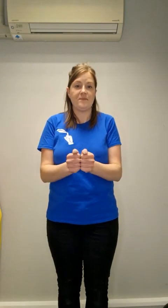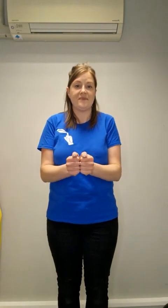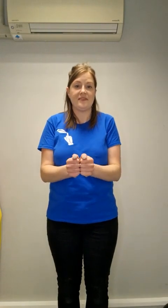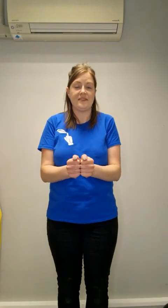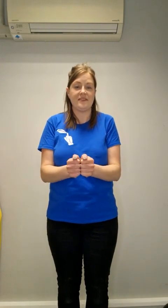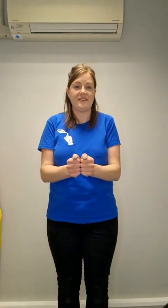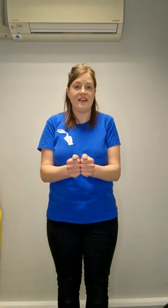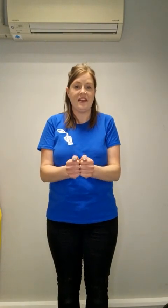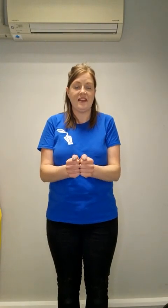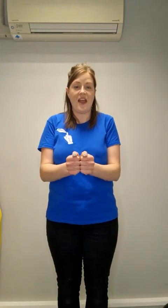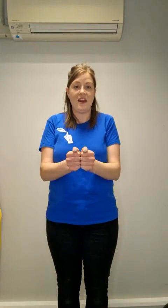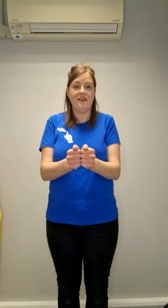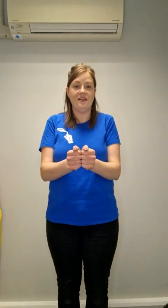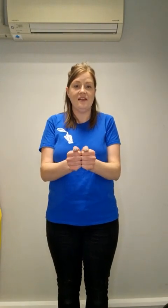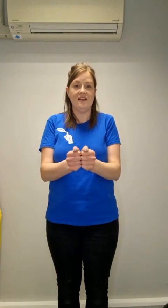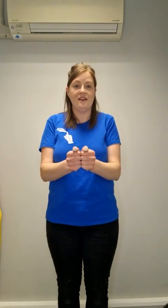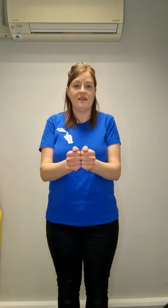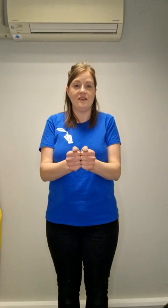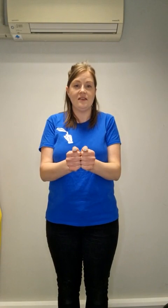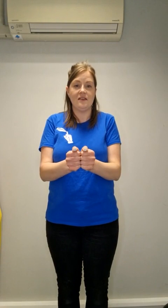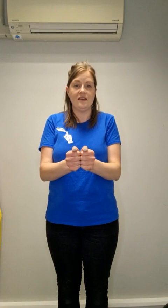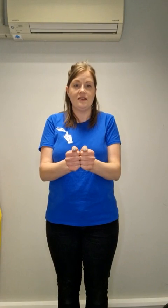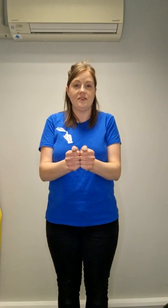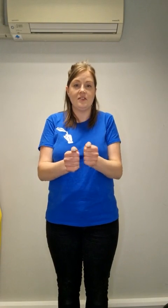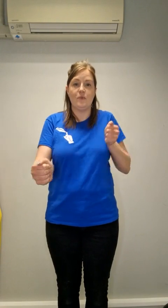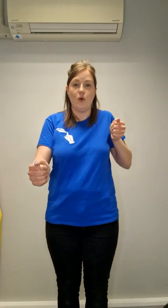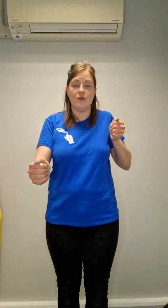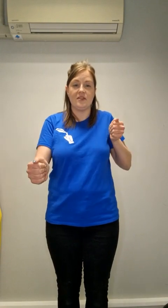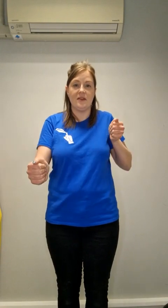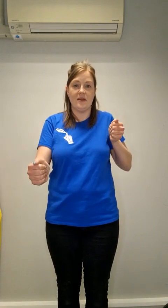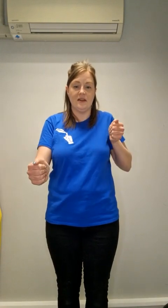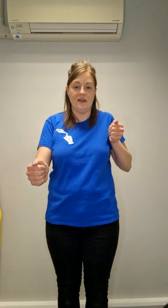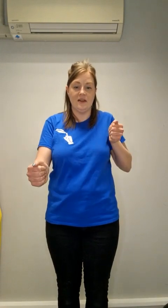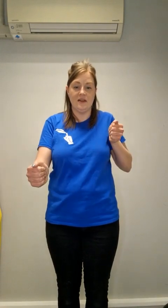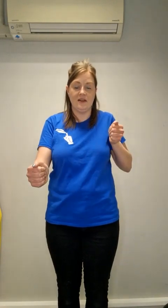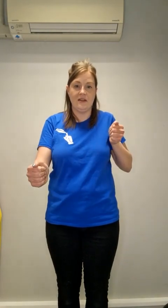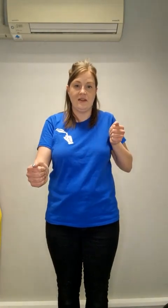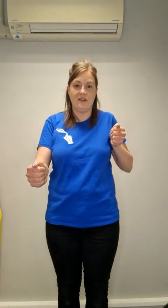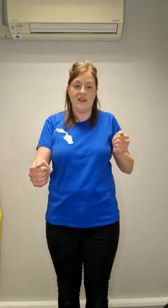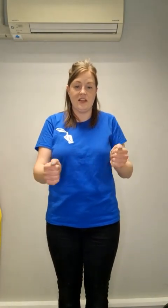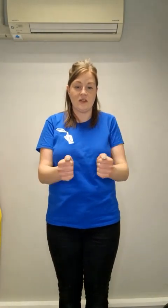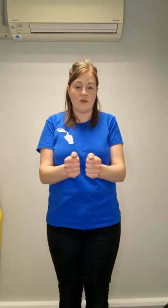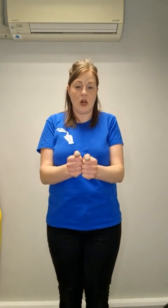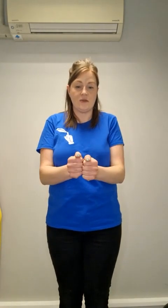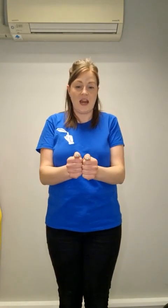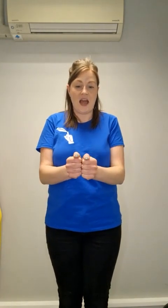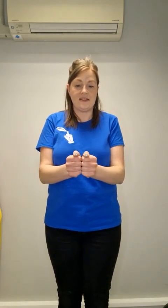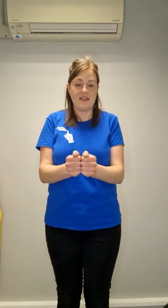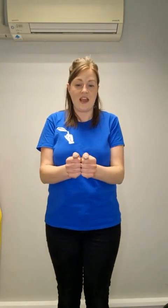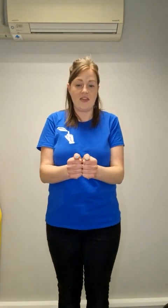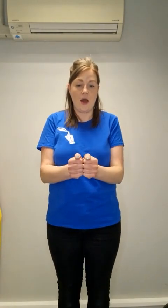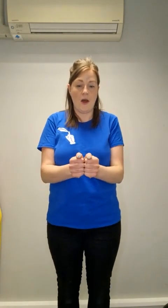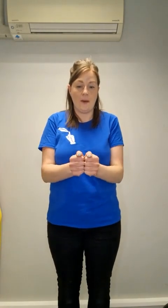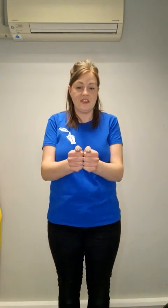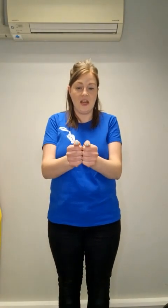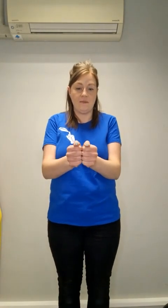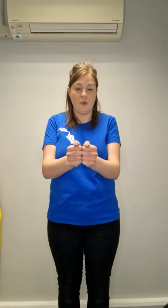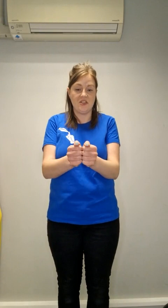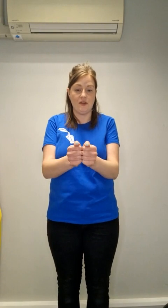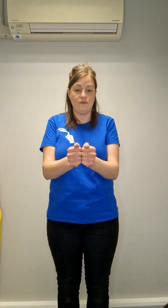And again, sport. So So closed hands together, palms in, pointing